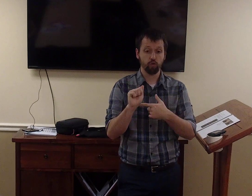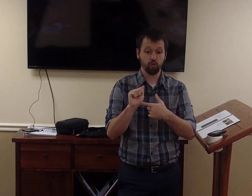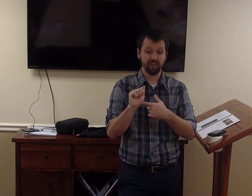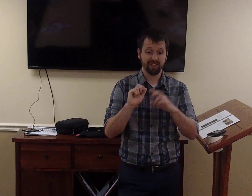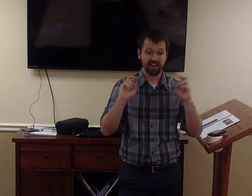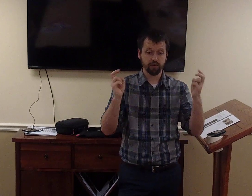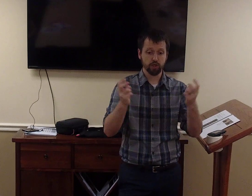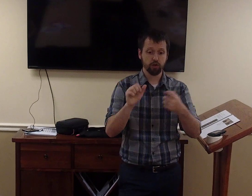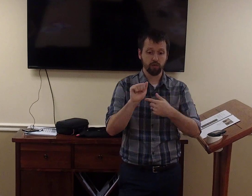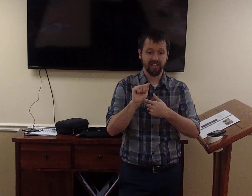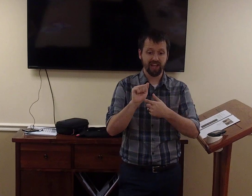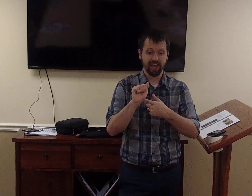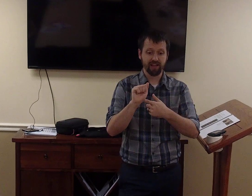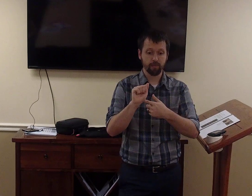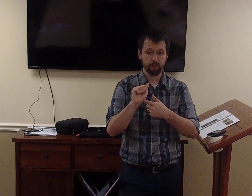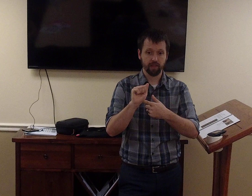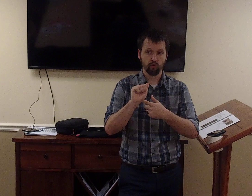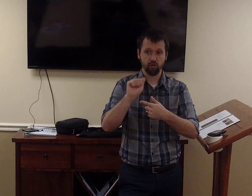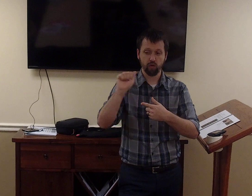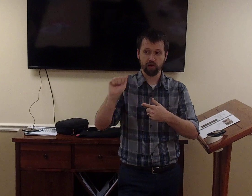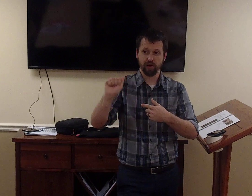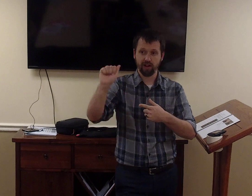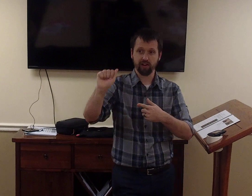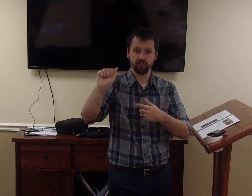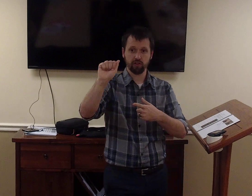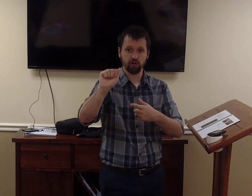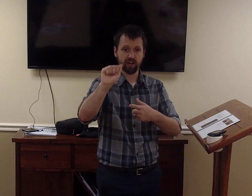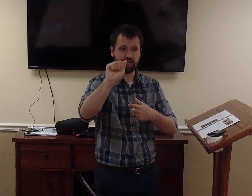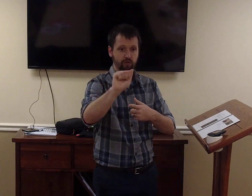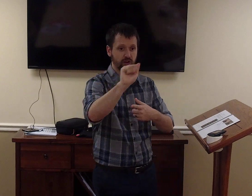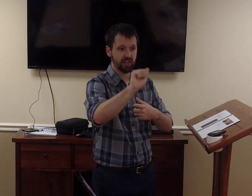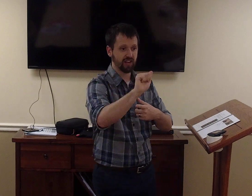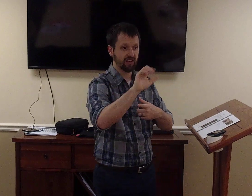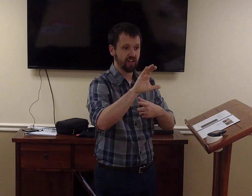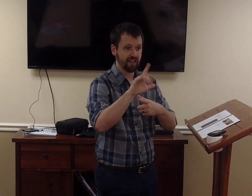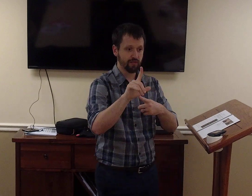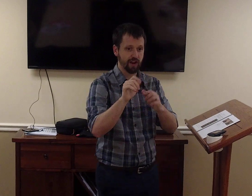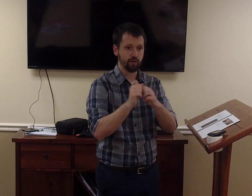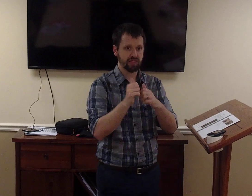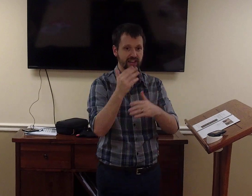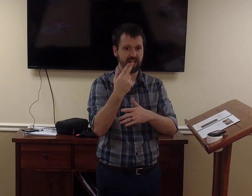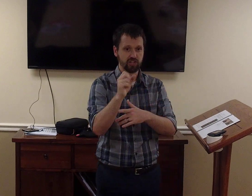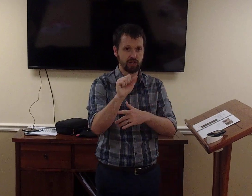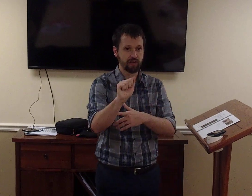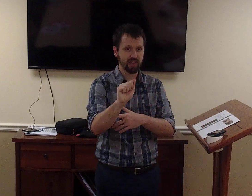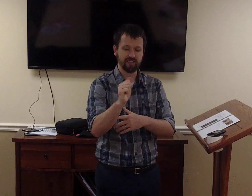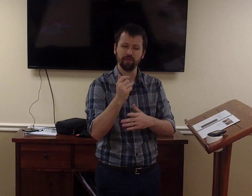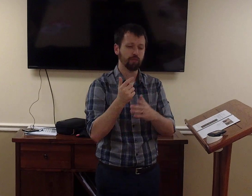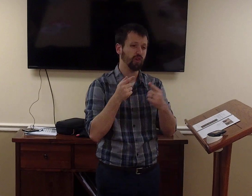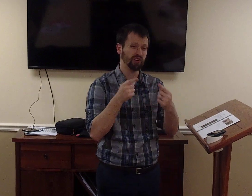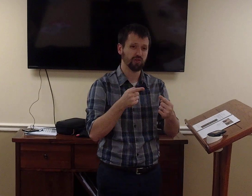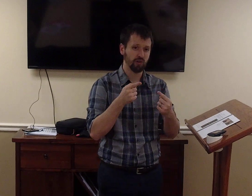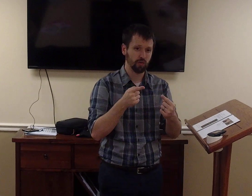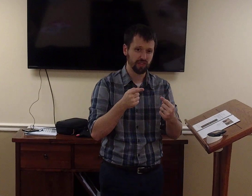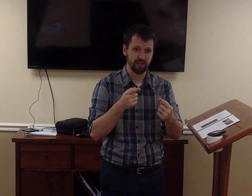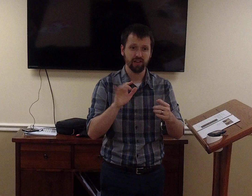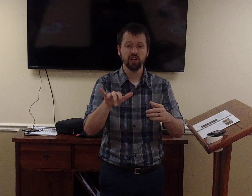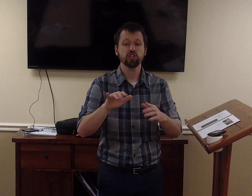we sat in a circle. We had A. We went around in a circle and everyone did a classifier with that handshake A. Some of them really struggled with it. So